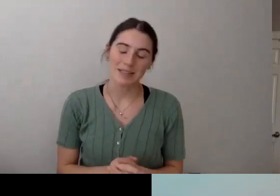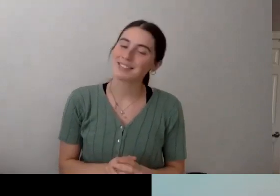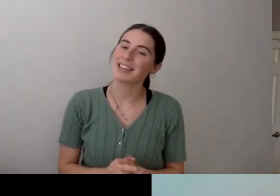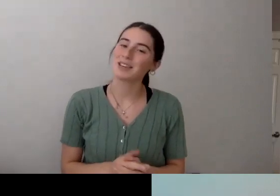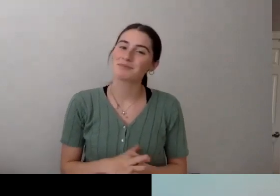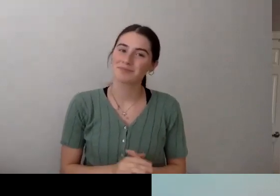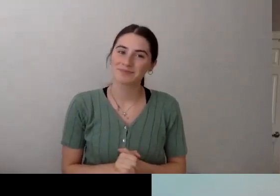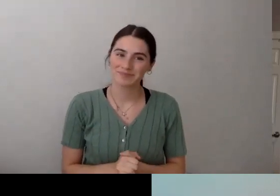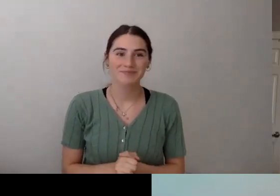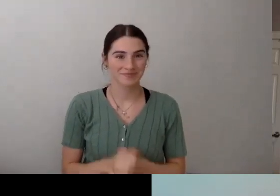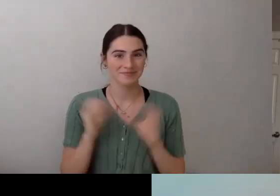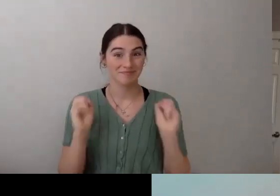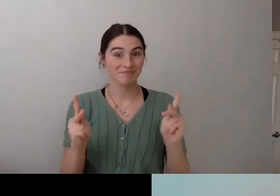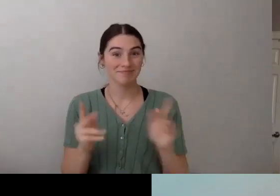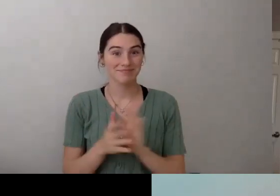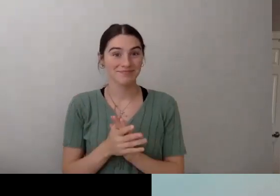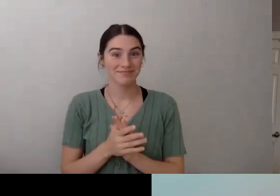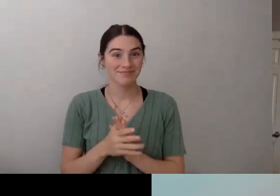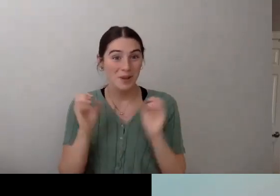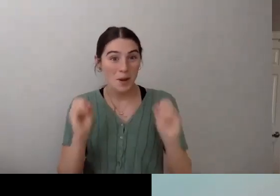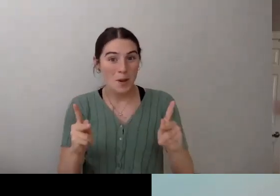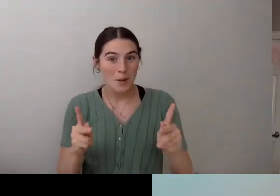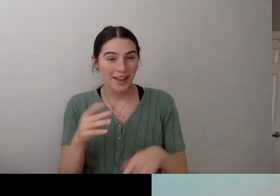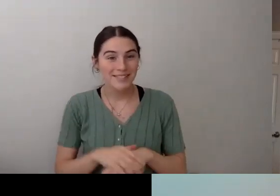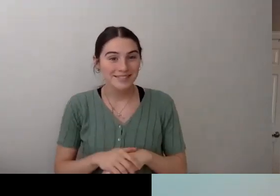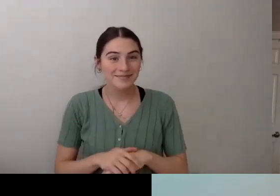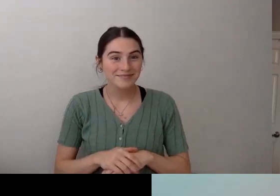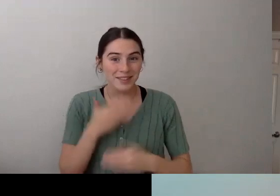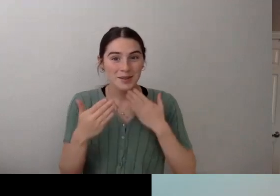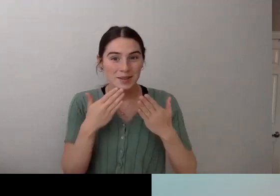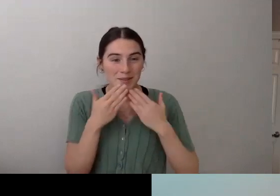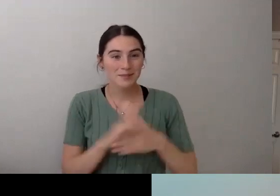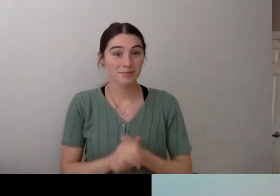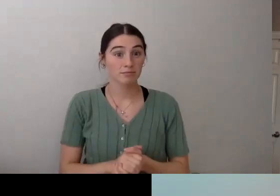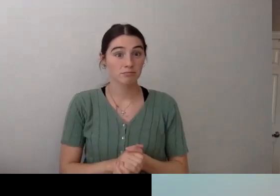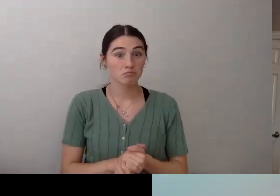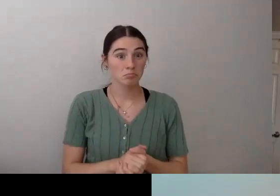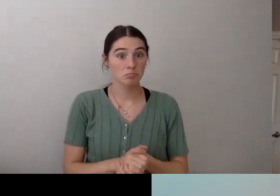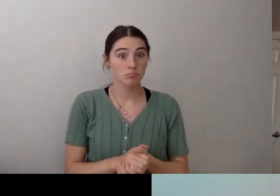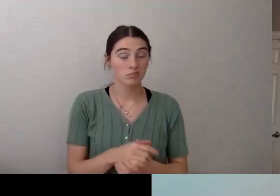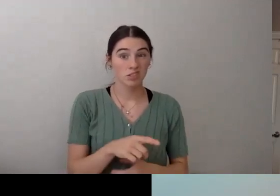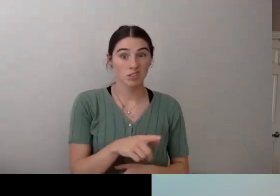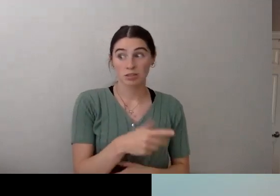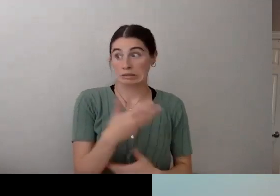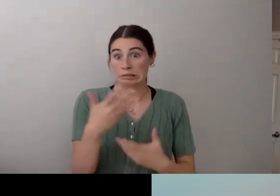Yes, All please. right. Okay, thank you so much. And other than that, if nobody has any more